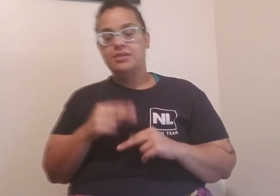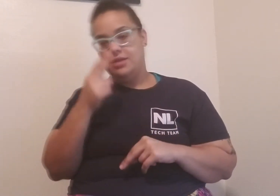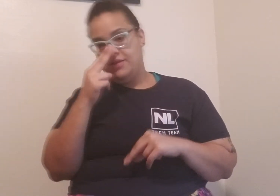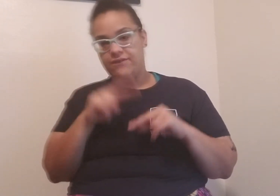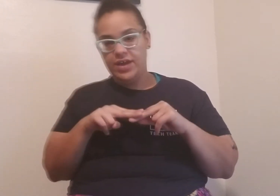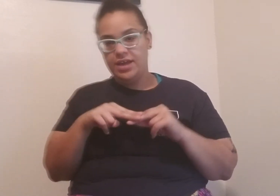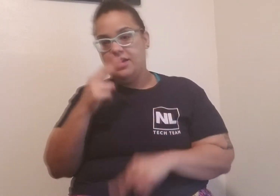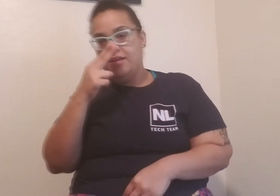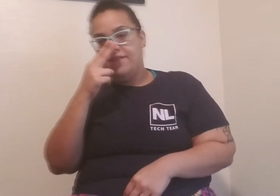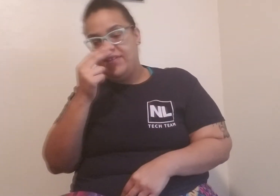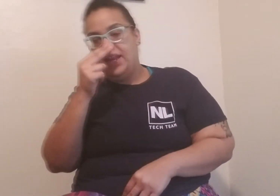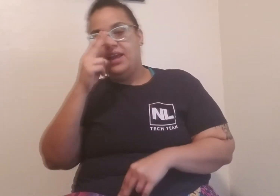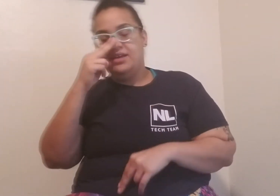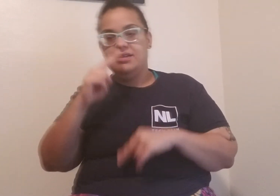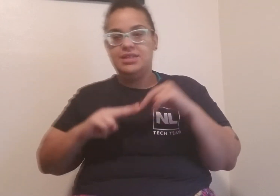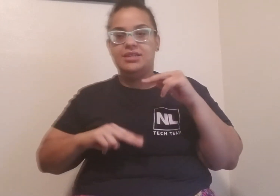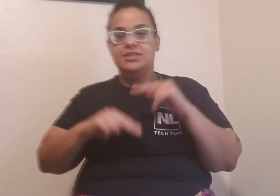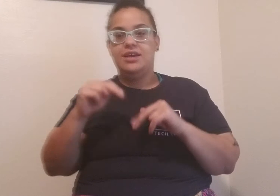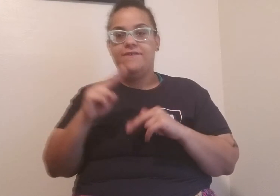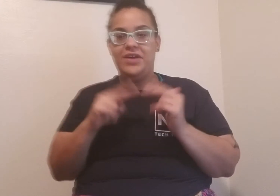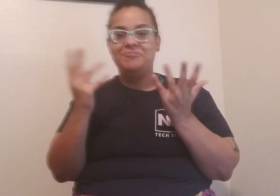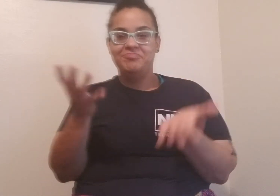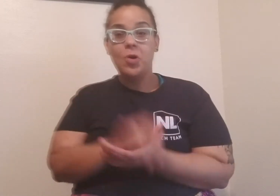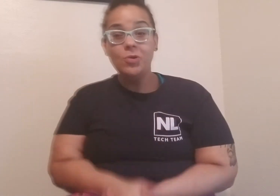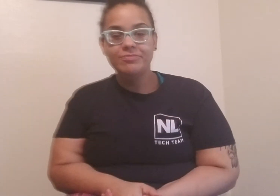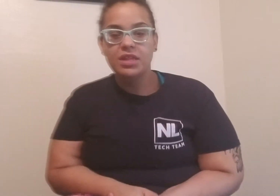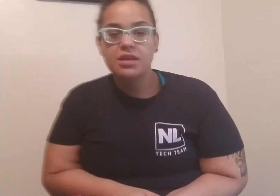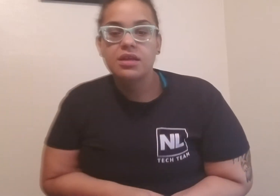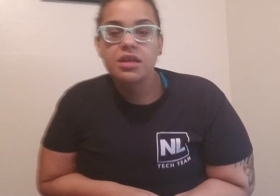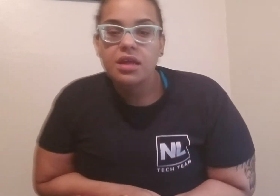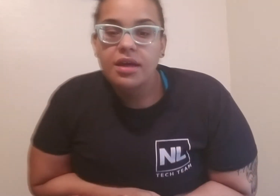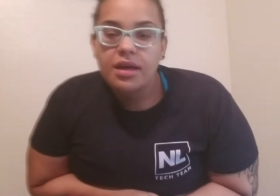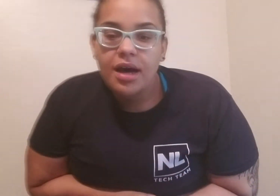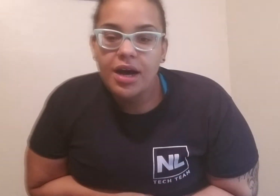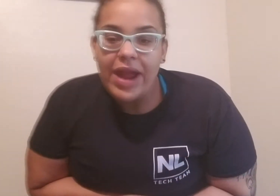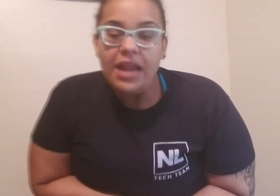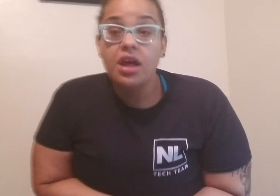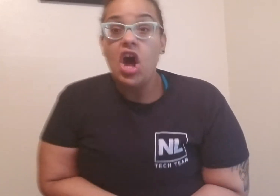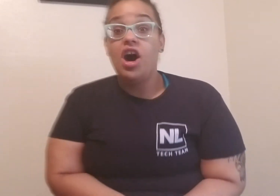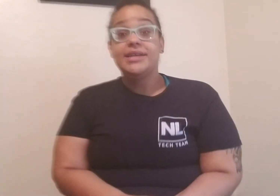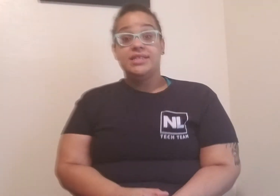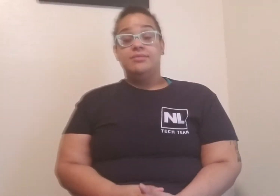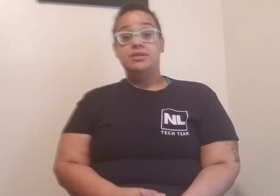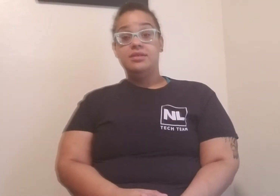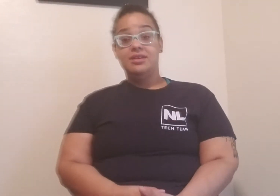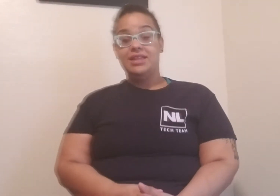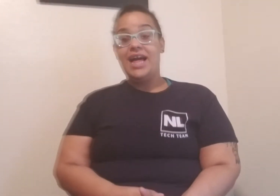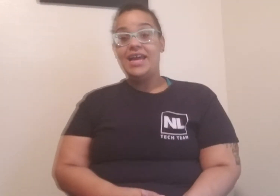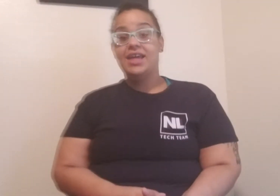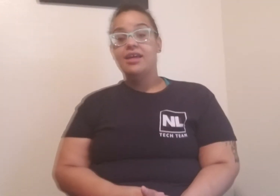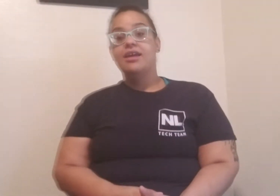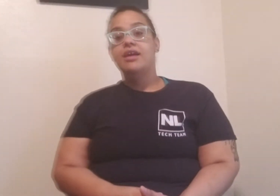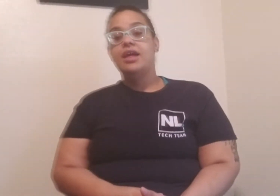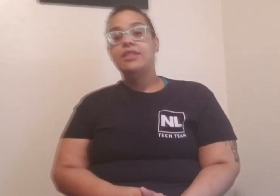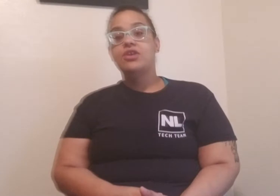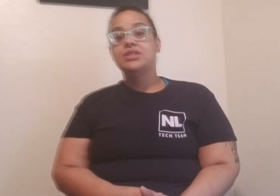of fun. Fun, funny, tons of fun. Cool. All right, awesome. Like, there's a